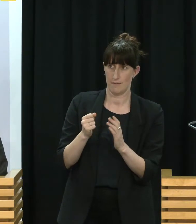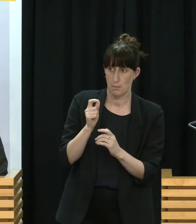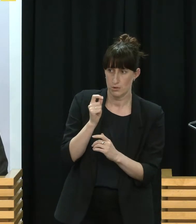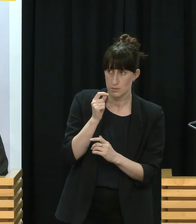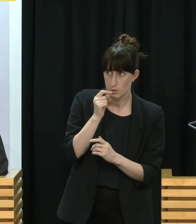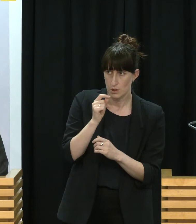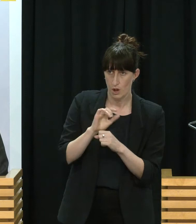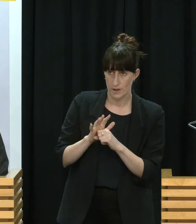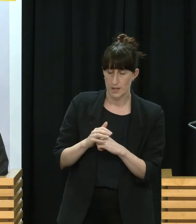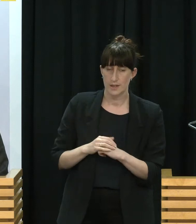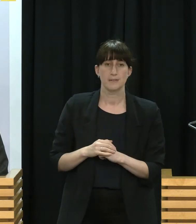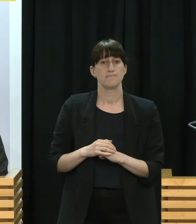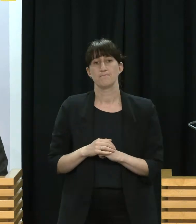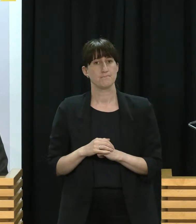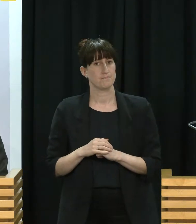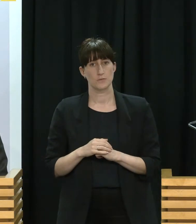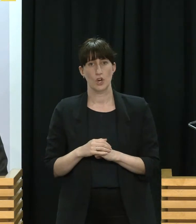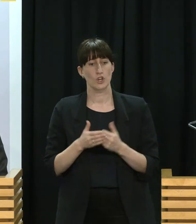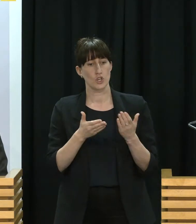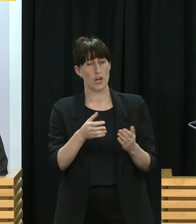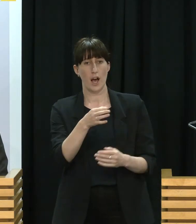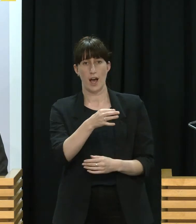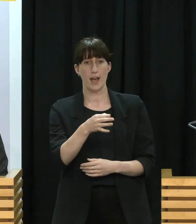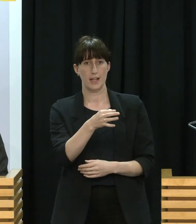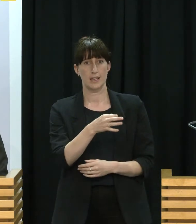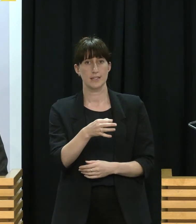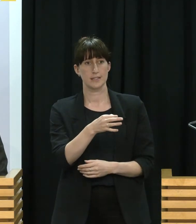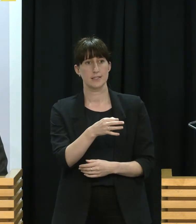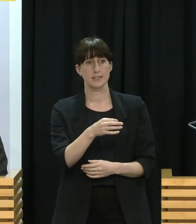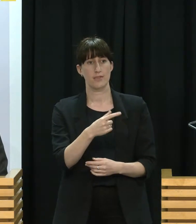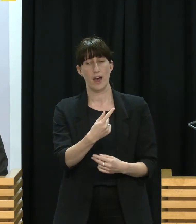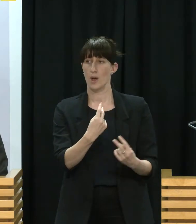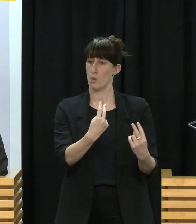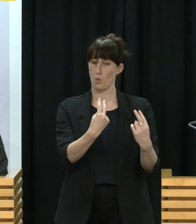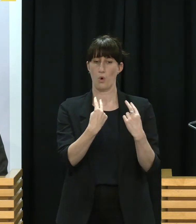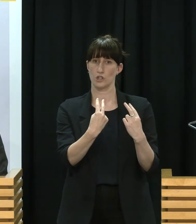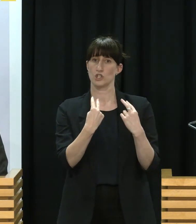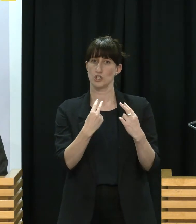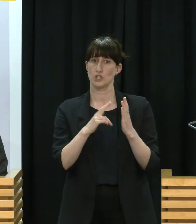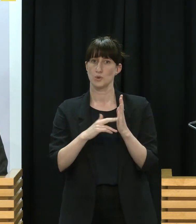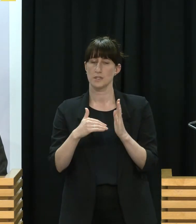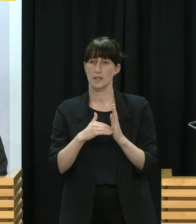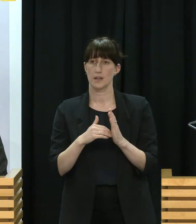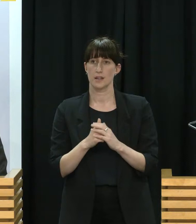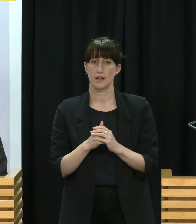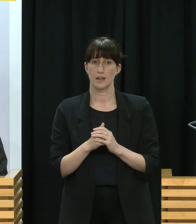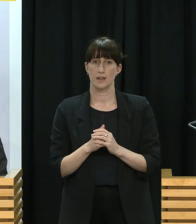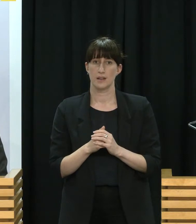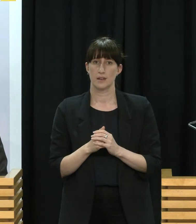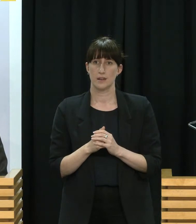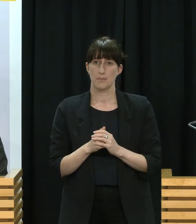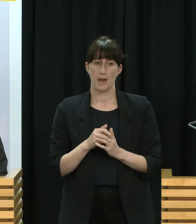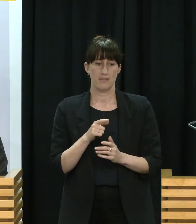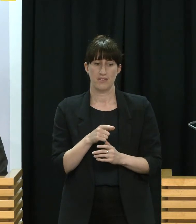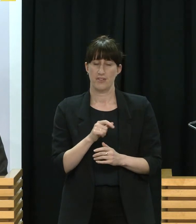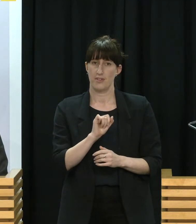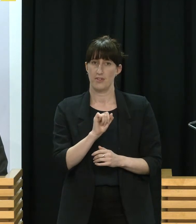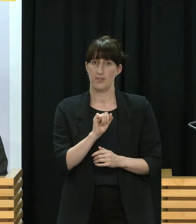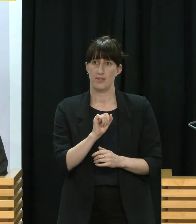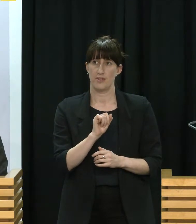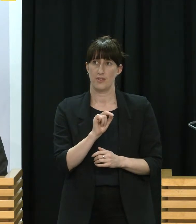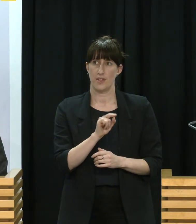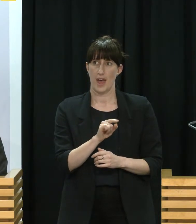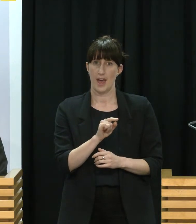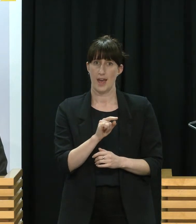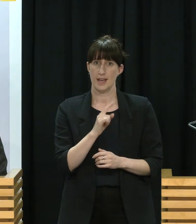Cook Islands so that they understand how we are viewing the risk from a New Zealand perspective. They did make some decisions about not